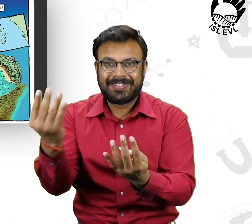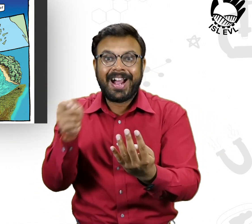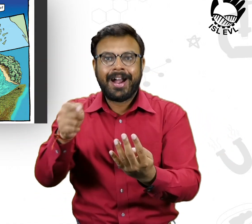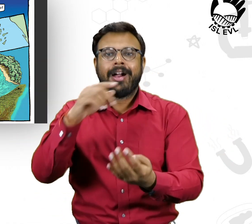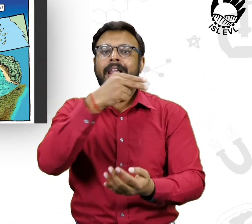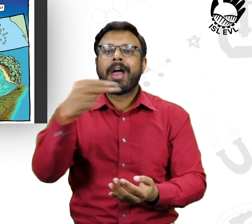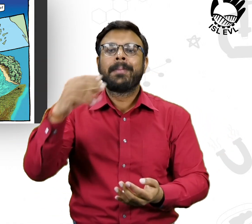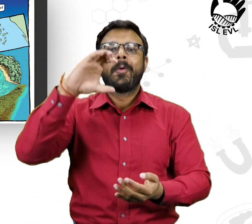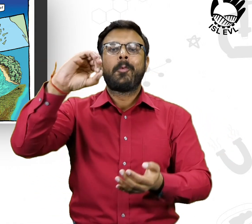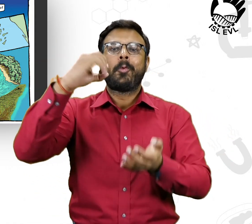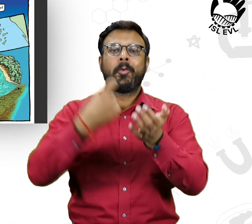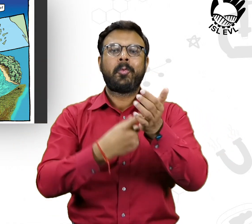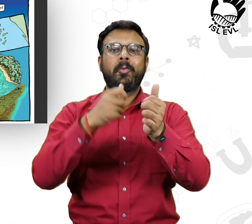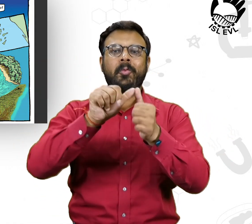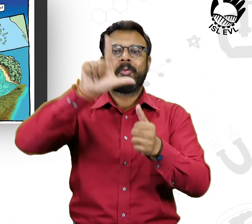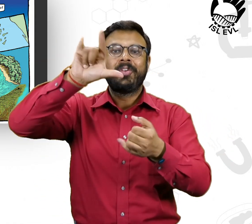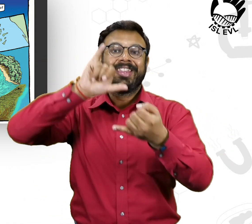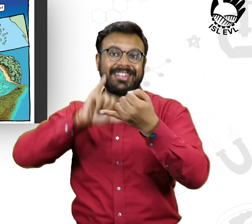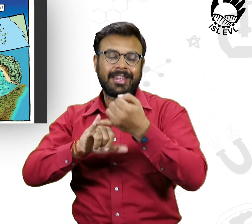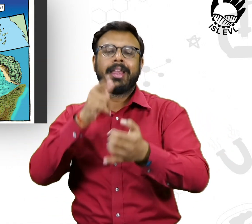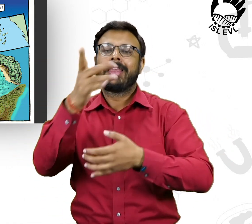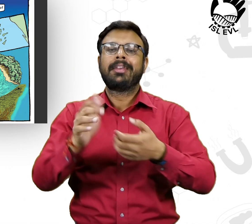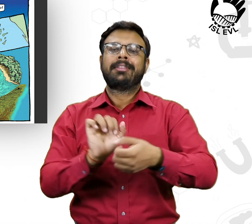The islands are formed by corals